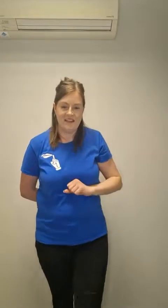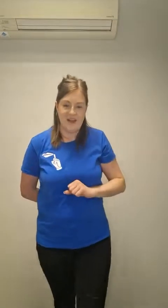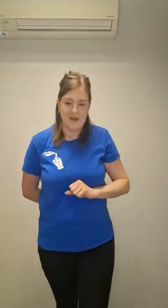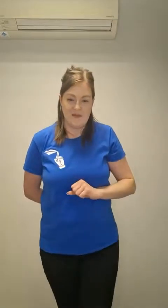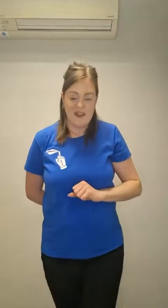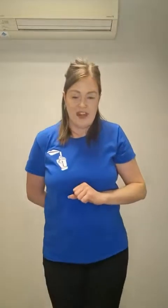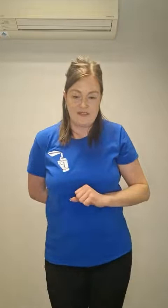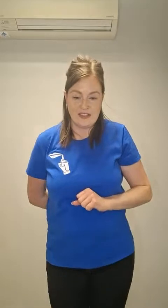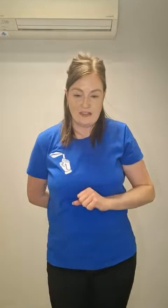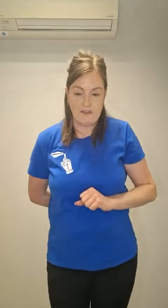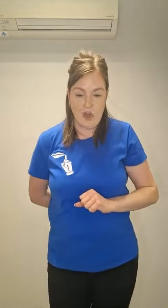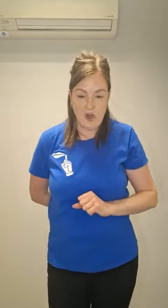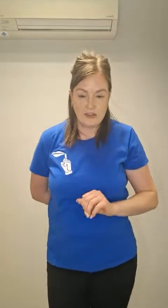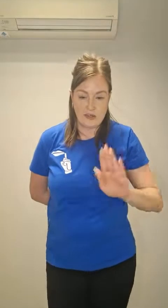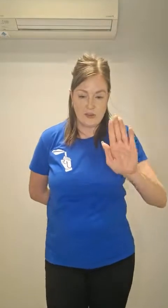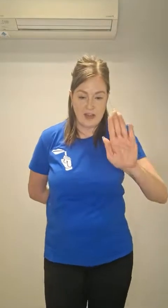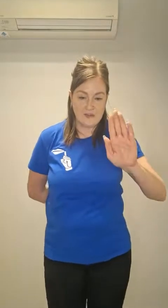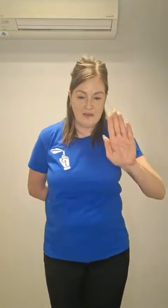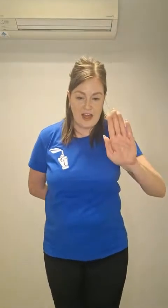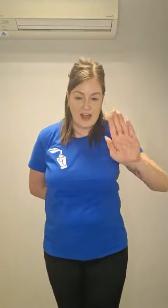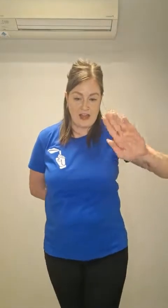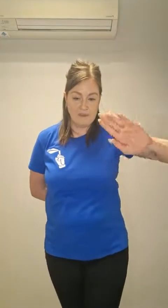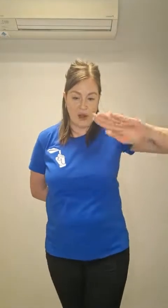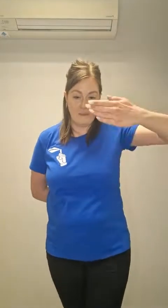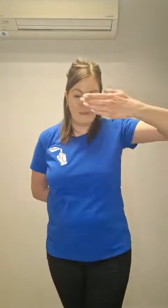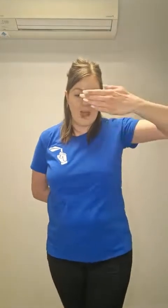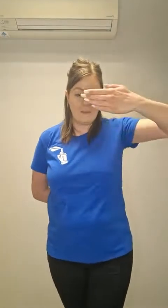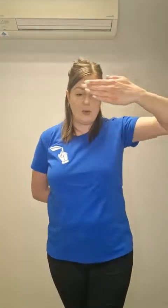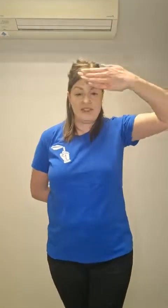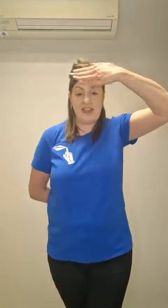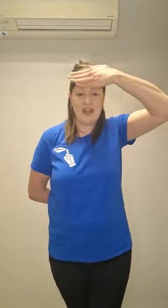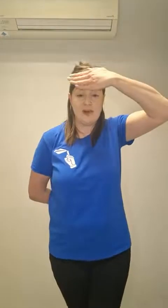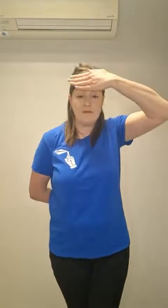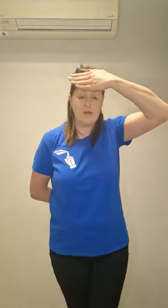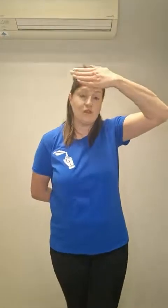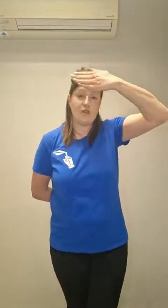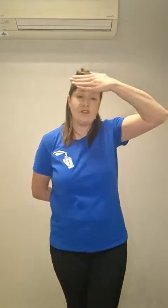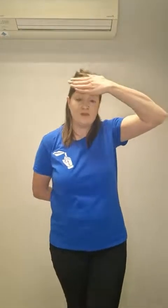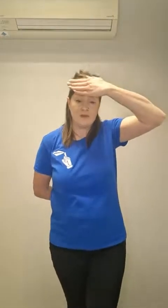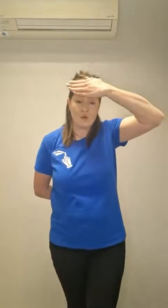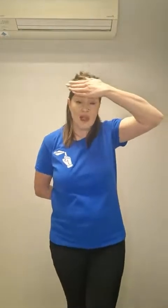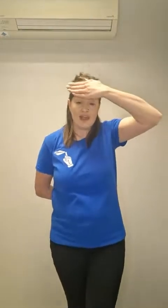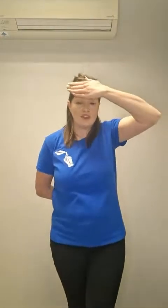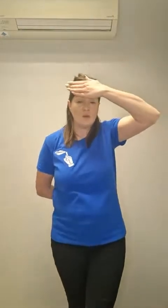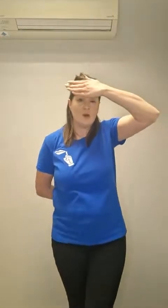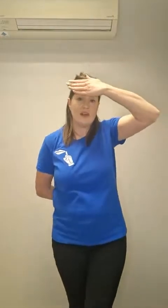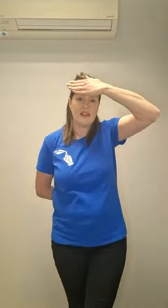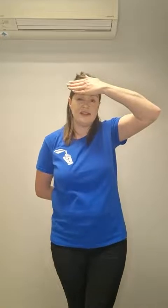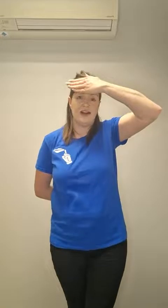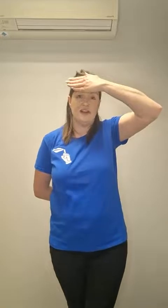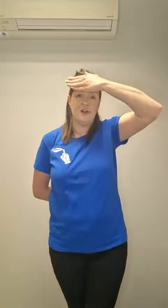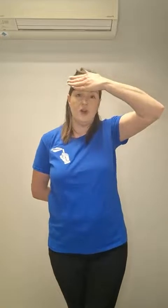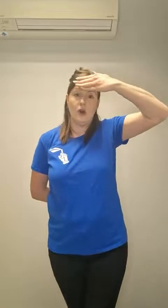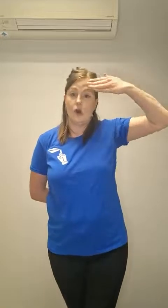We then have the sign for hot, working flat hand, palm back, pointing in, moves across the forehead to working side.